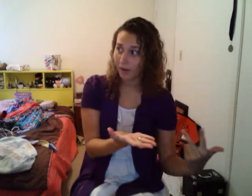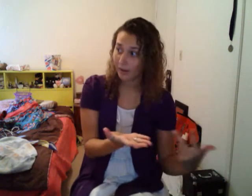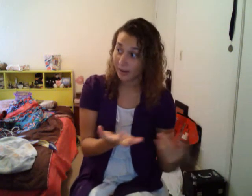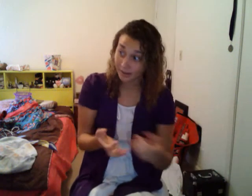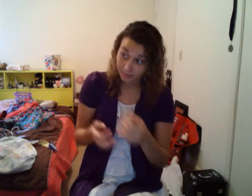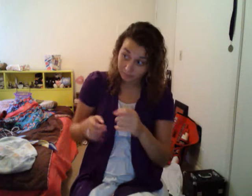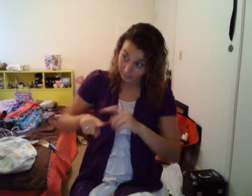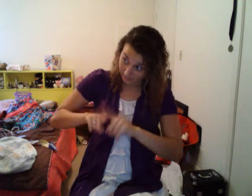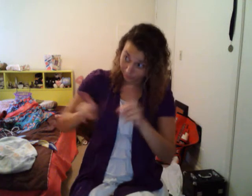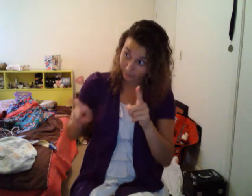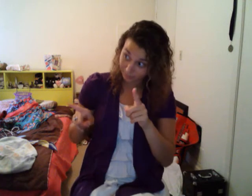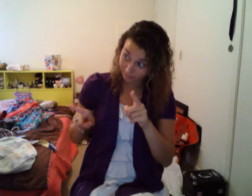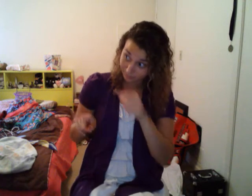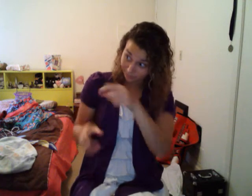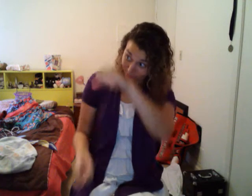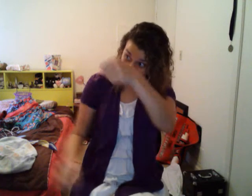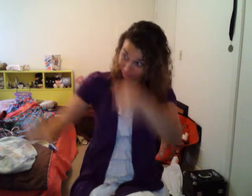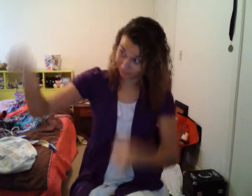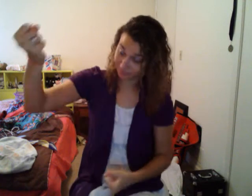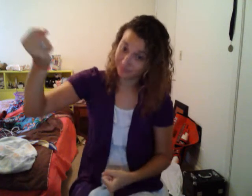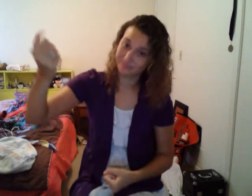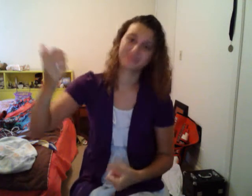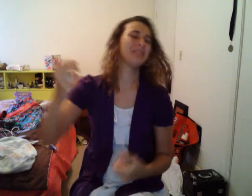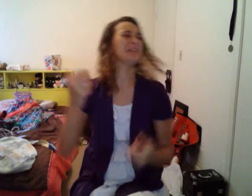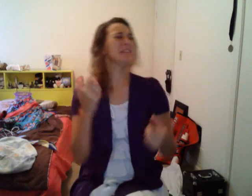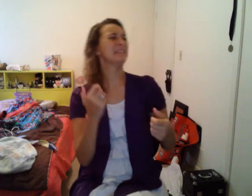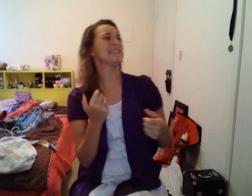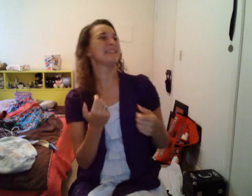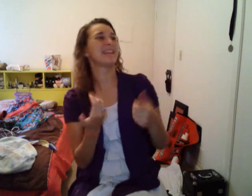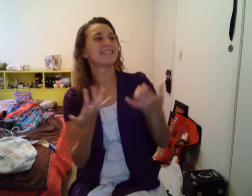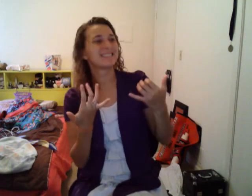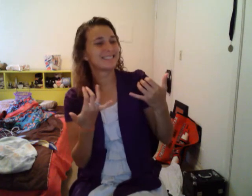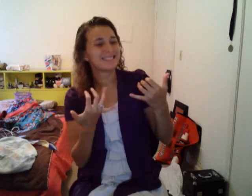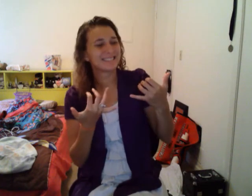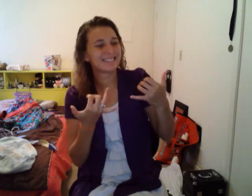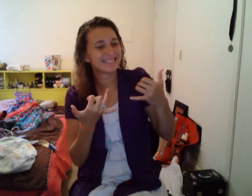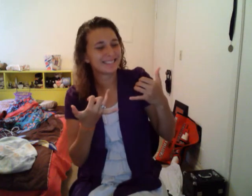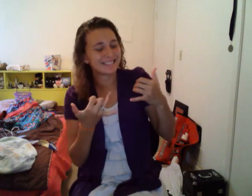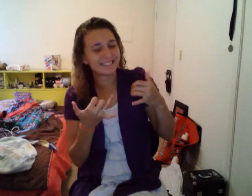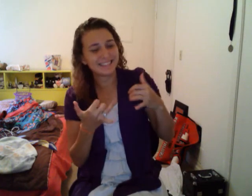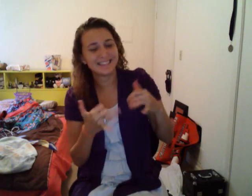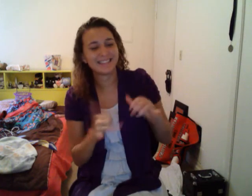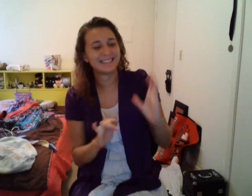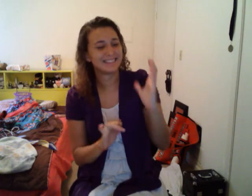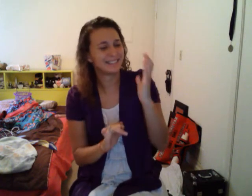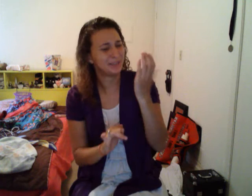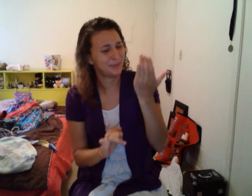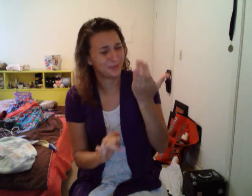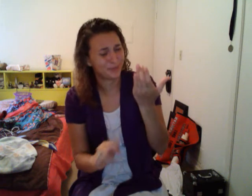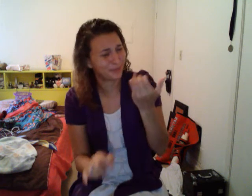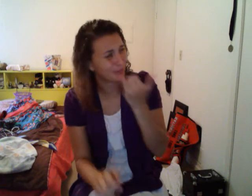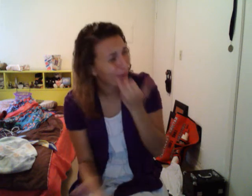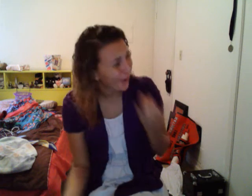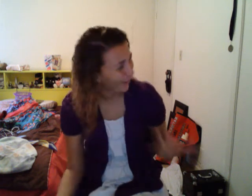Would you turn? For some reason, that still just seems more wrong. Right? I mean, maybe if